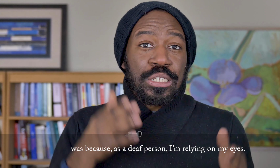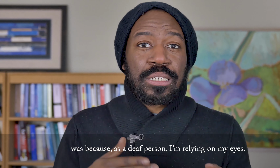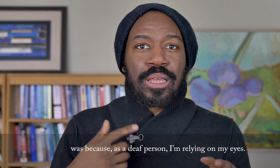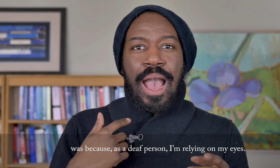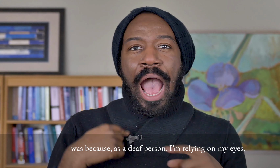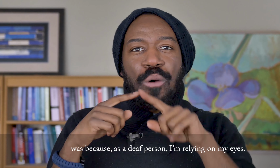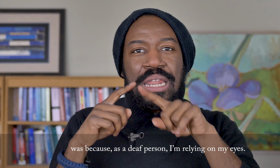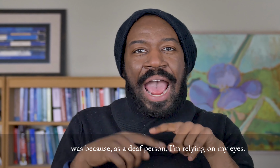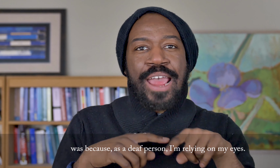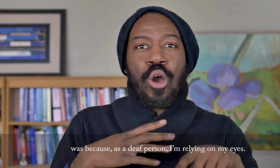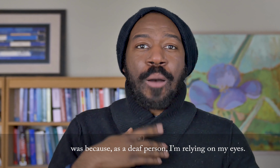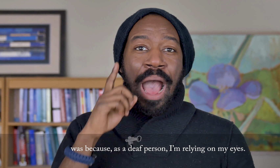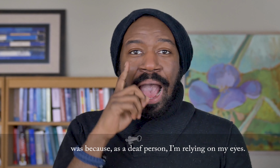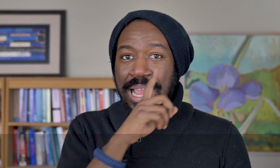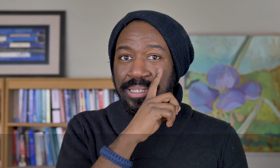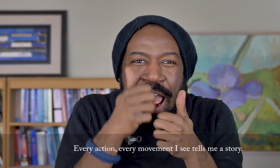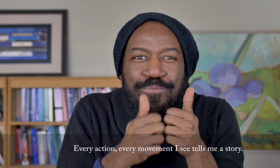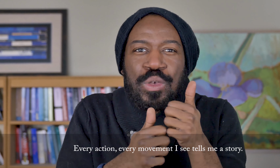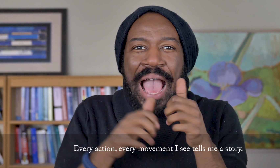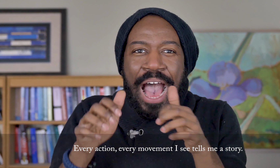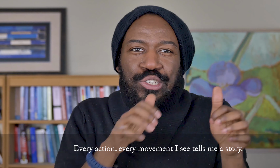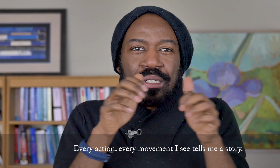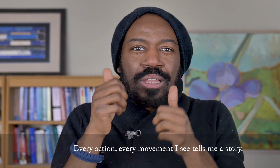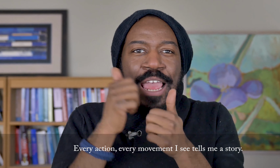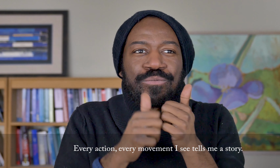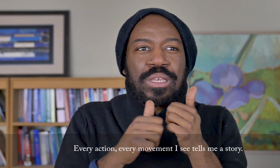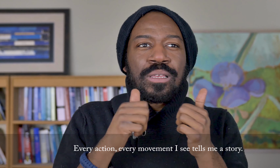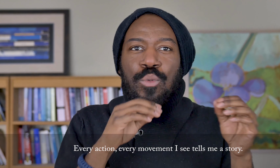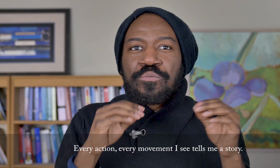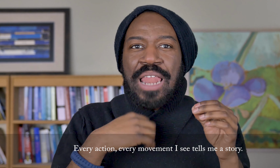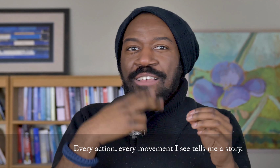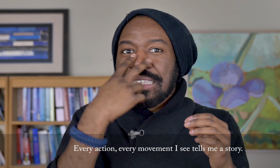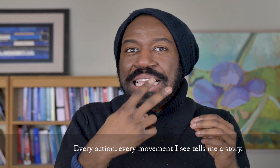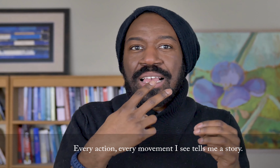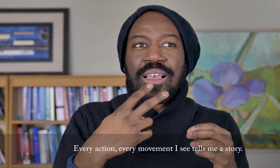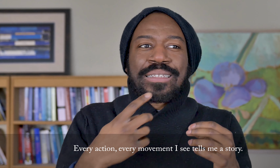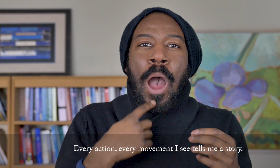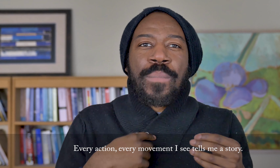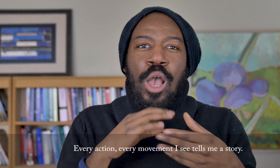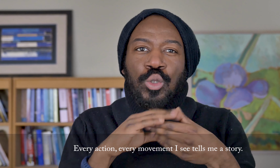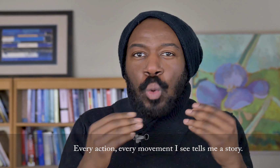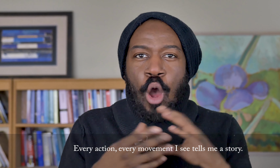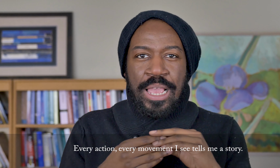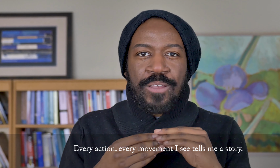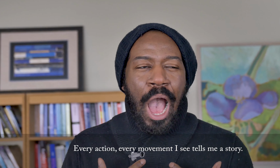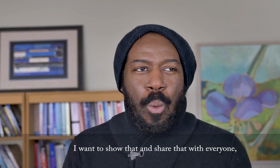person, I rely on my eyes. Every action, every movement I see, tell me a story. I want